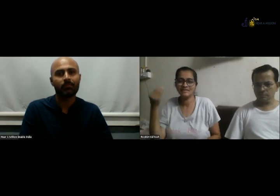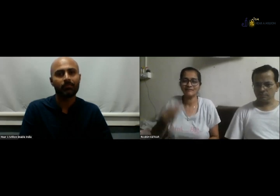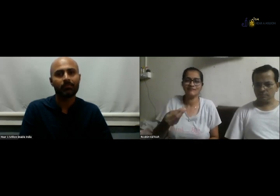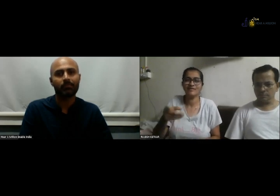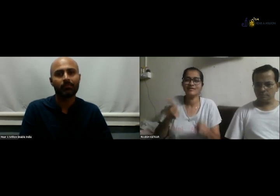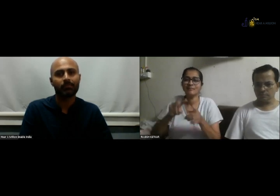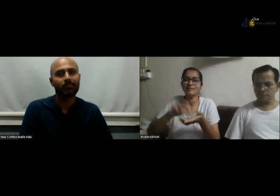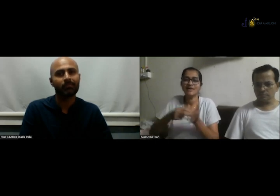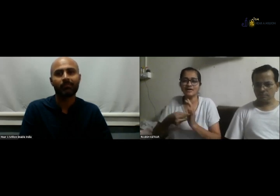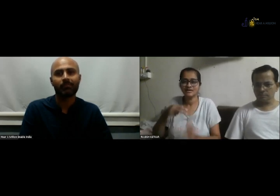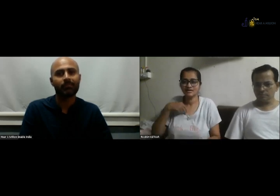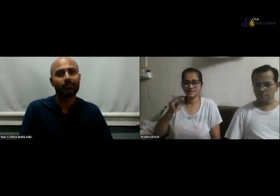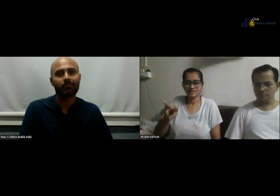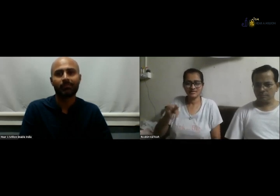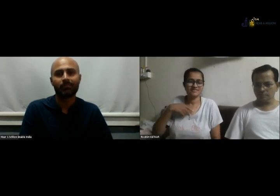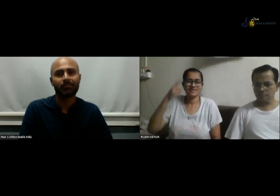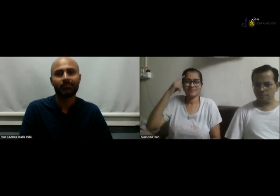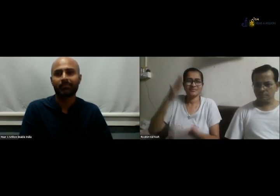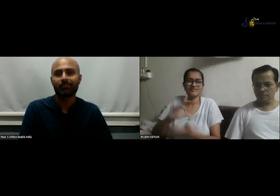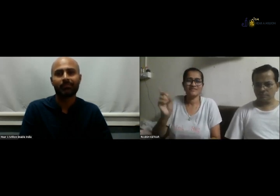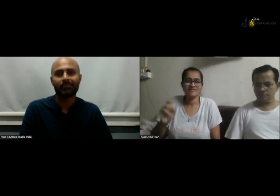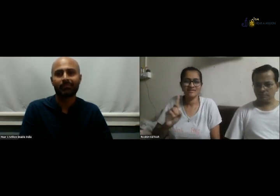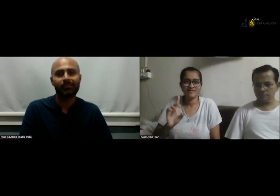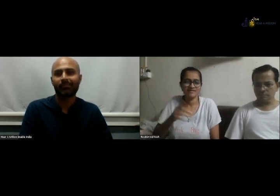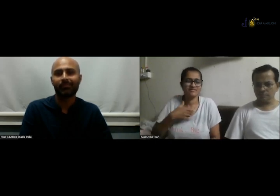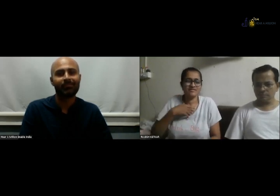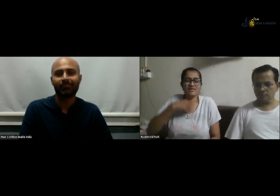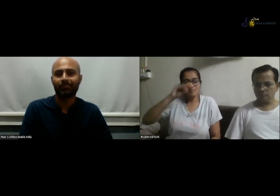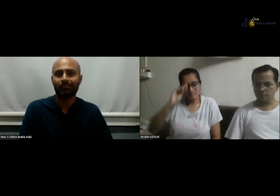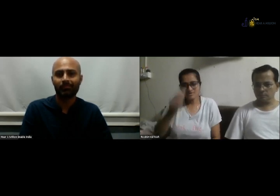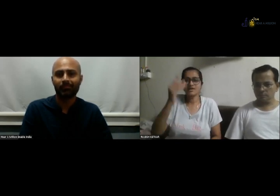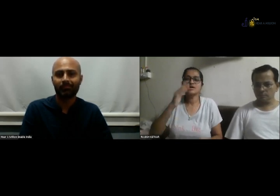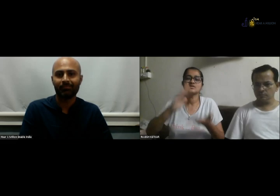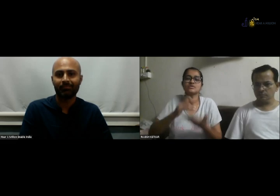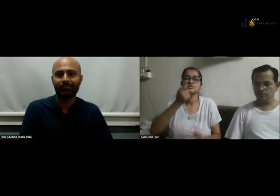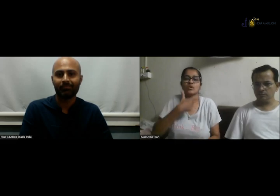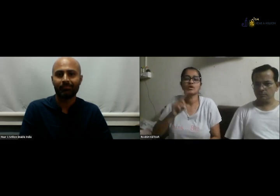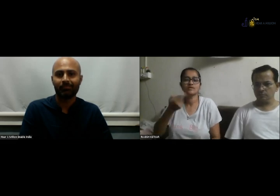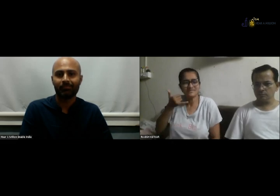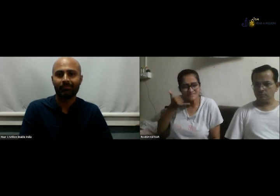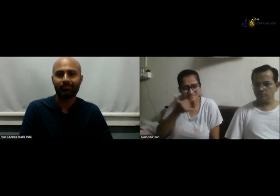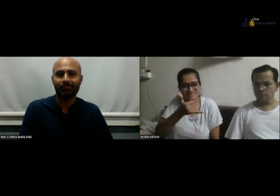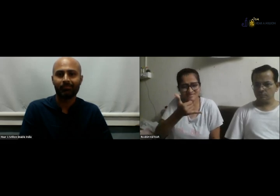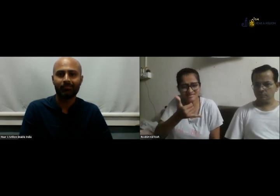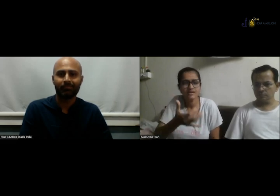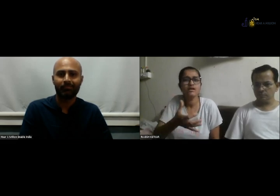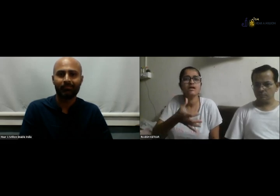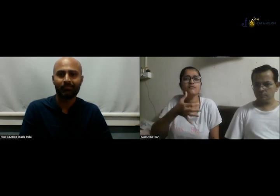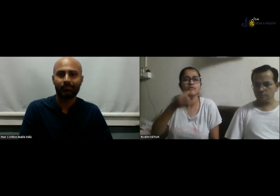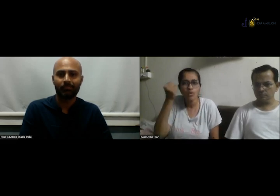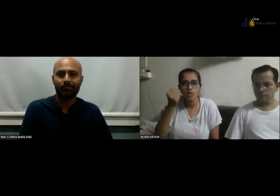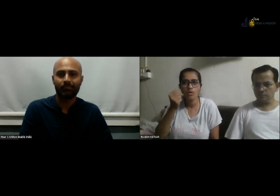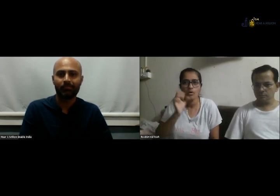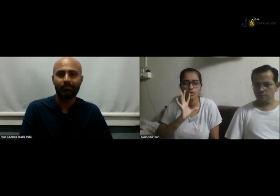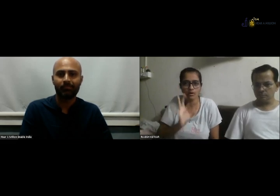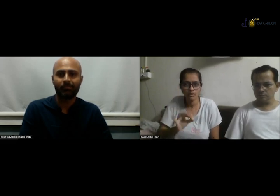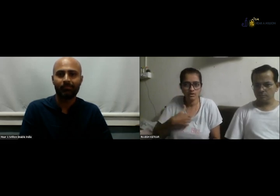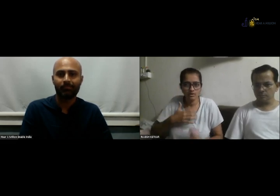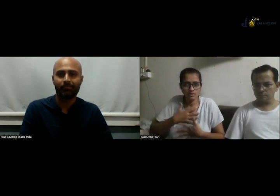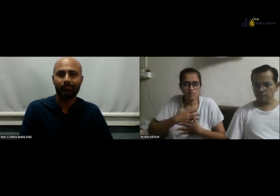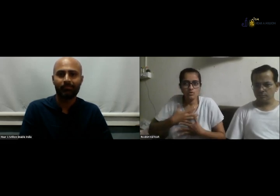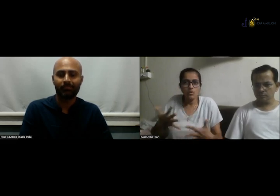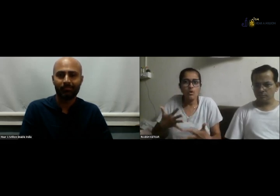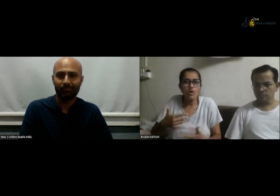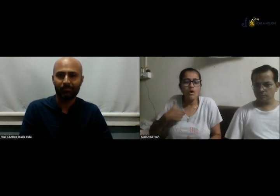what deaf people used to do it, that if some people might be jealous. So I thought there could be a jealousy factor here, and so that he